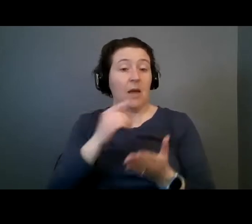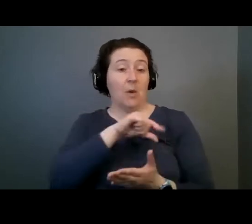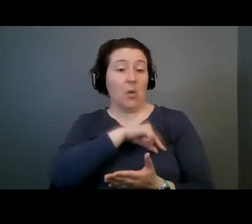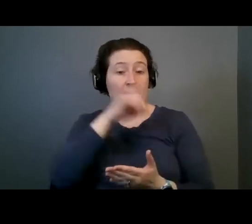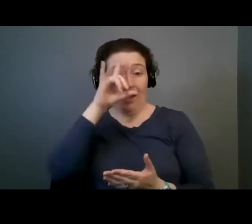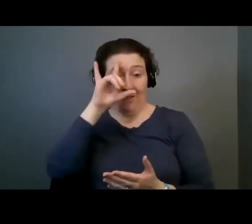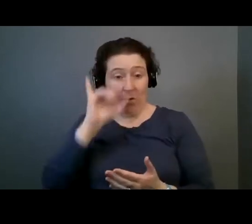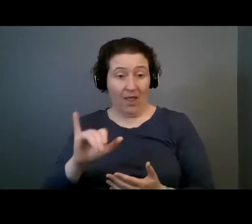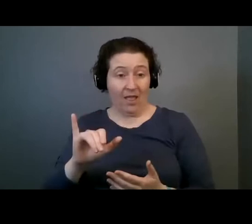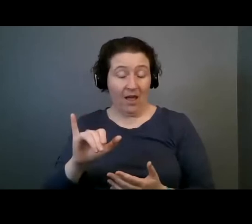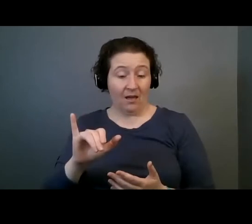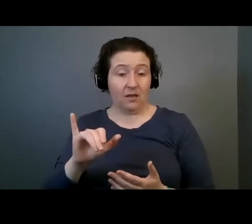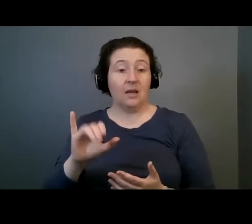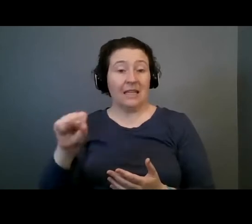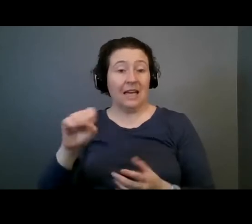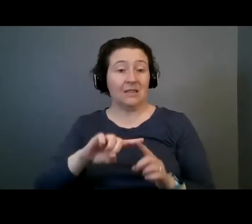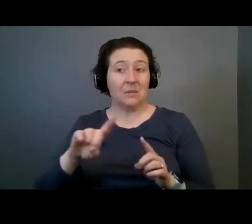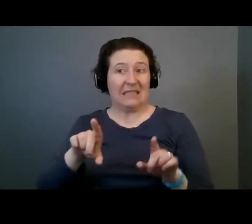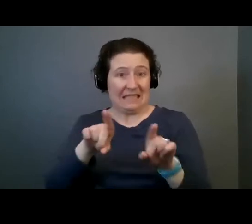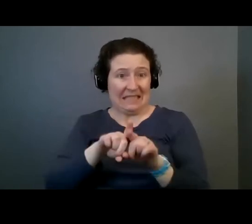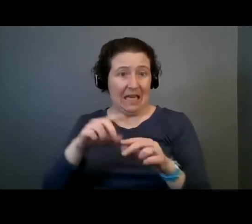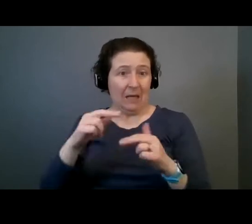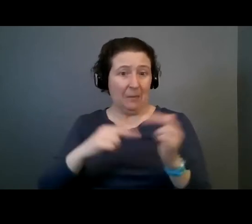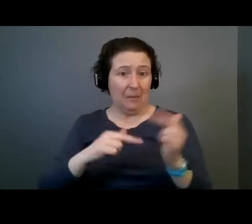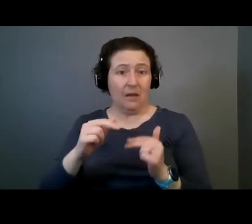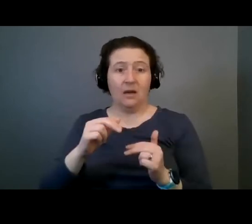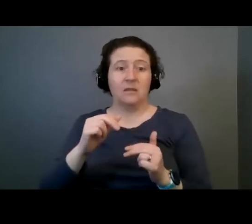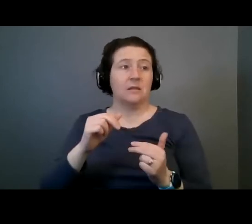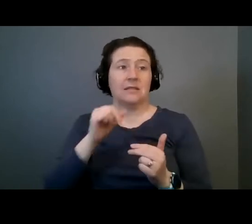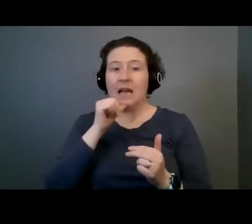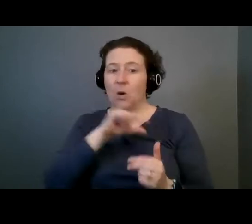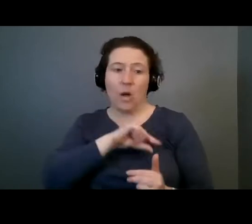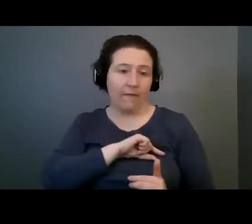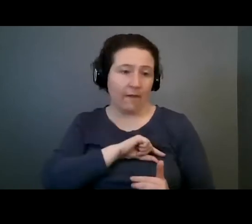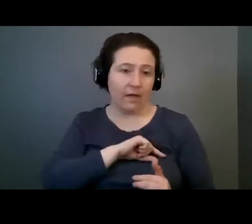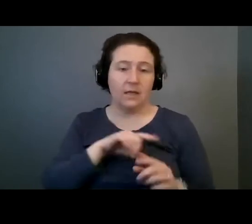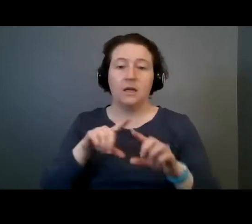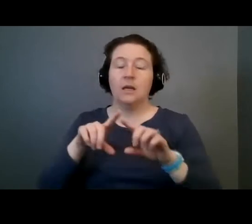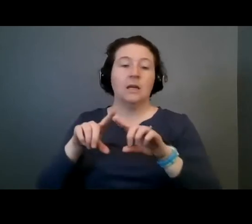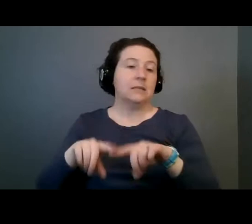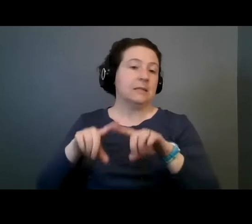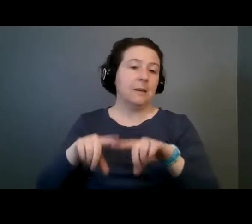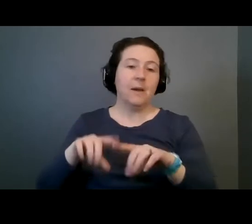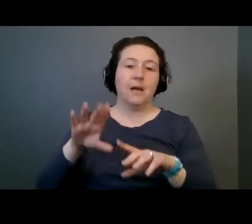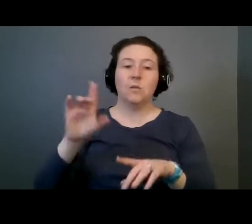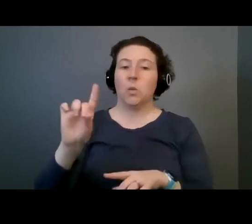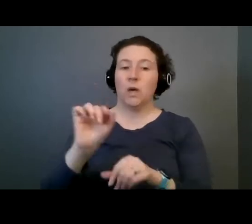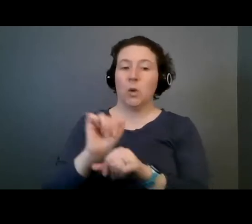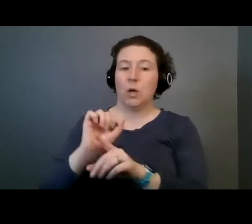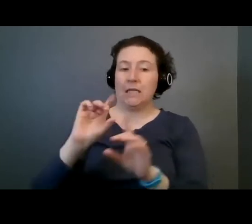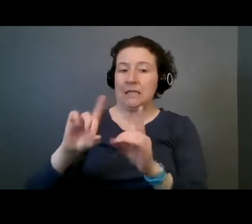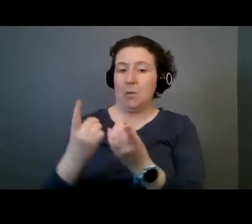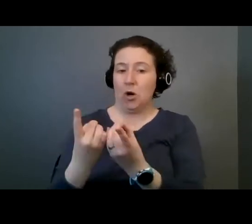while others do not. Workers in departments or areas within a qualifying facility who